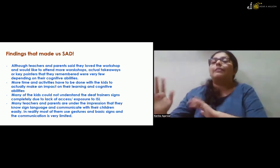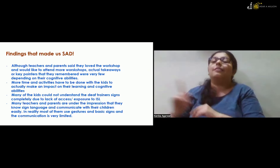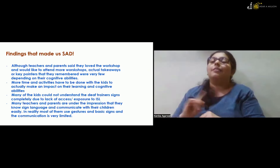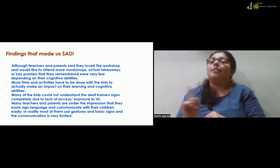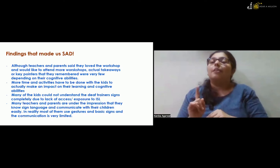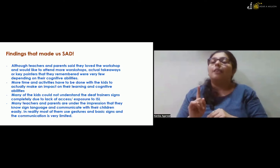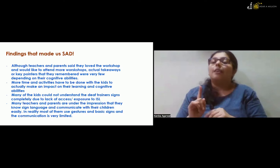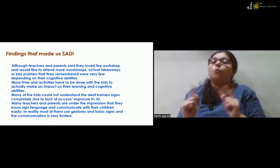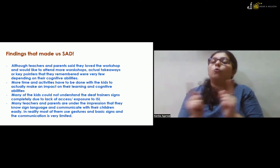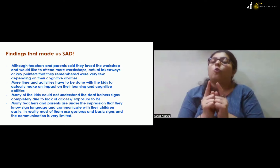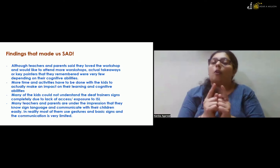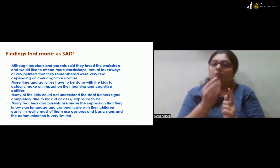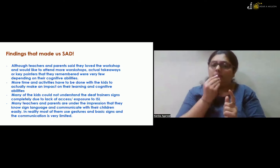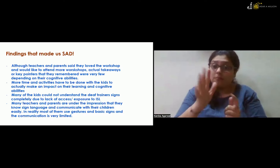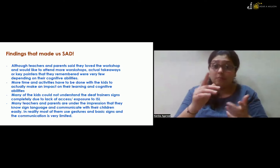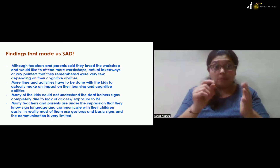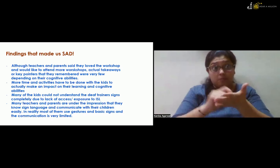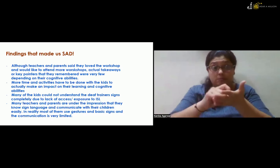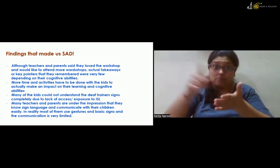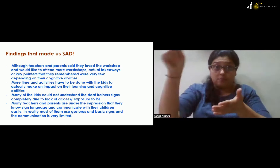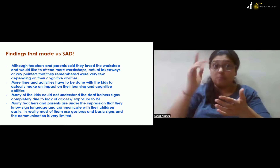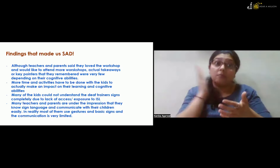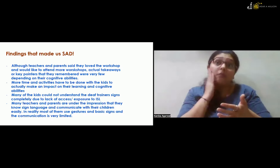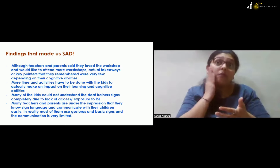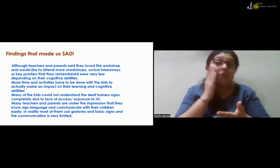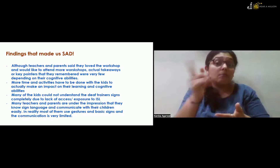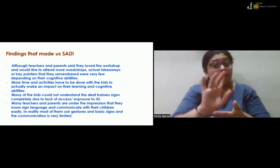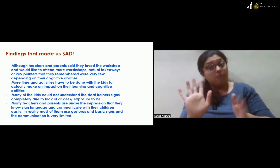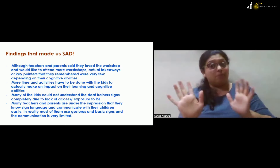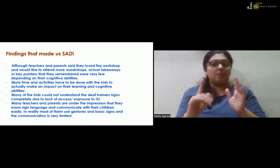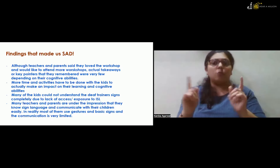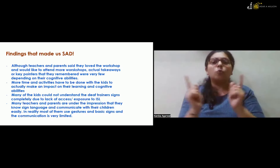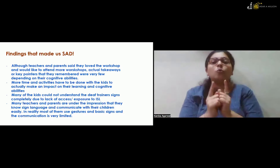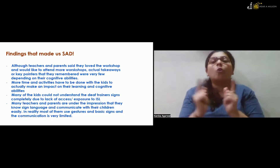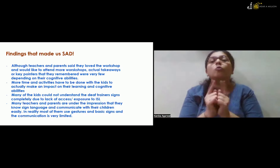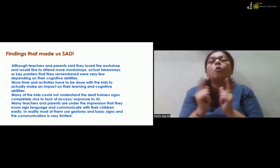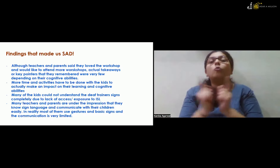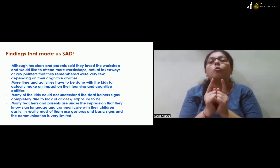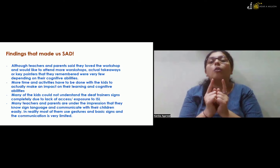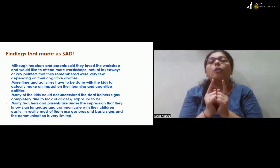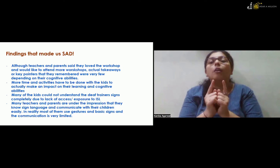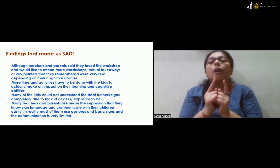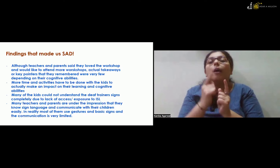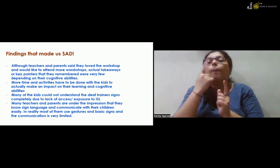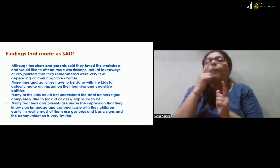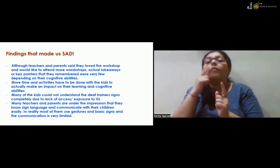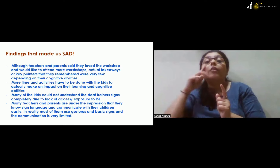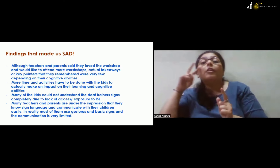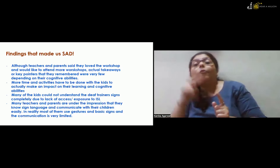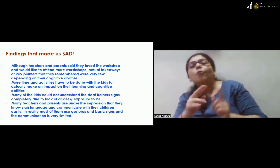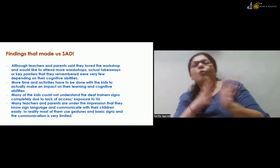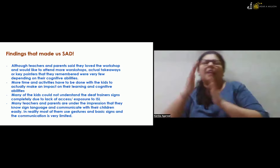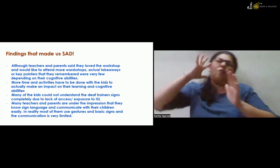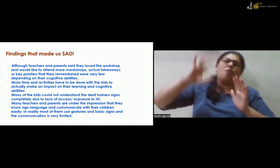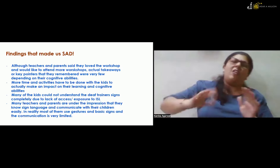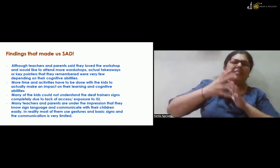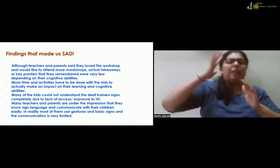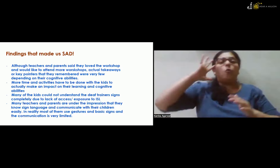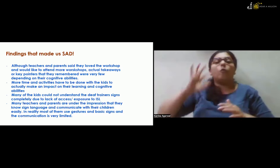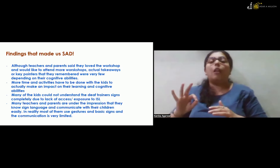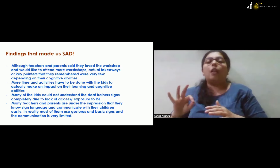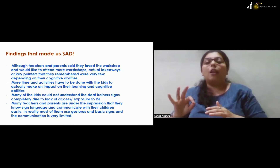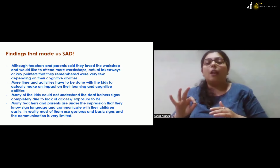many of the teachers, had said that, yes, we use ISL, some bit of ISL, but many of the teachers also, they couldn't understand